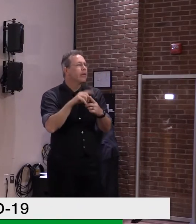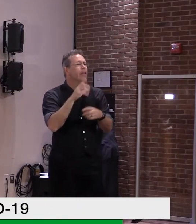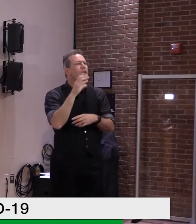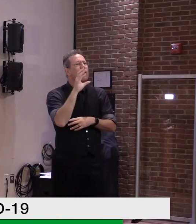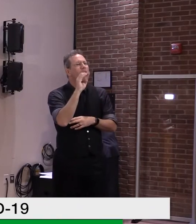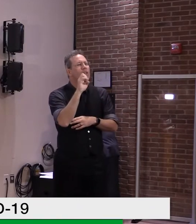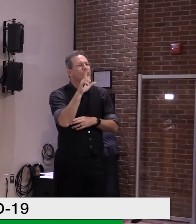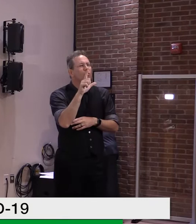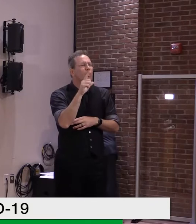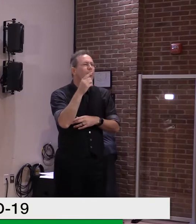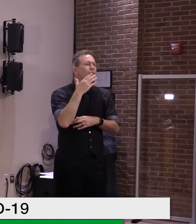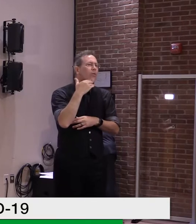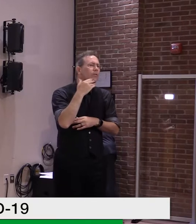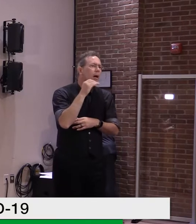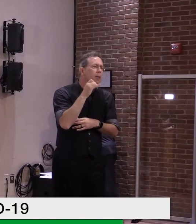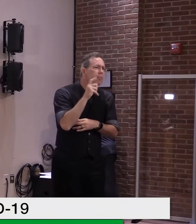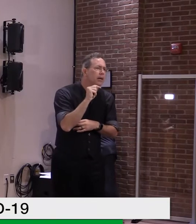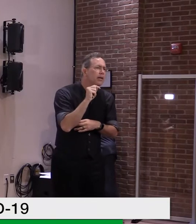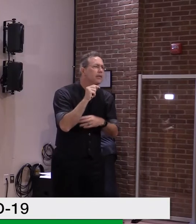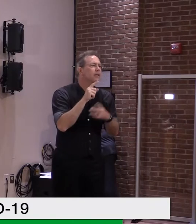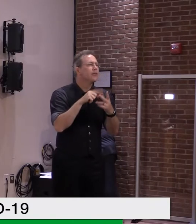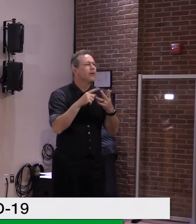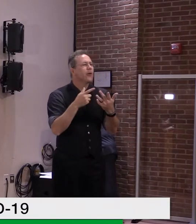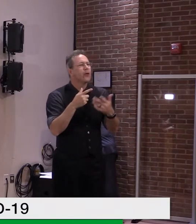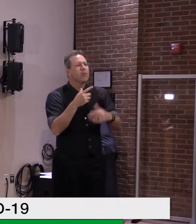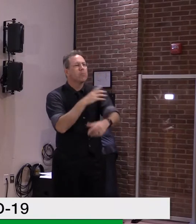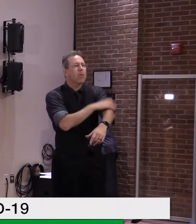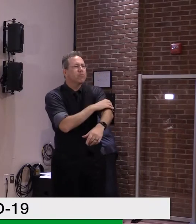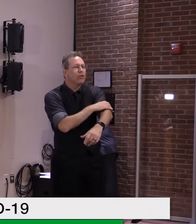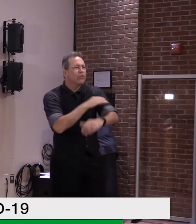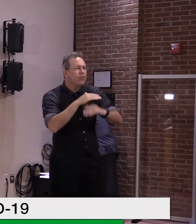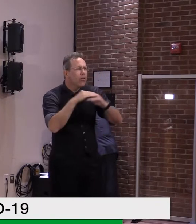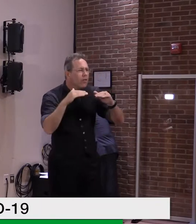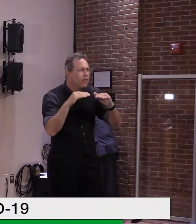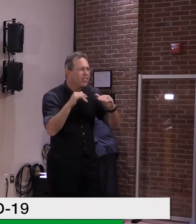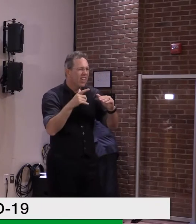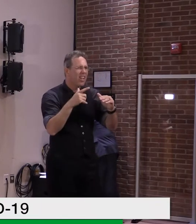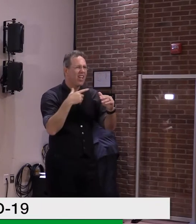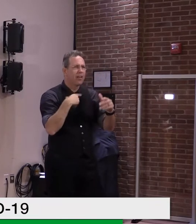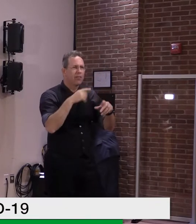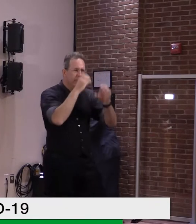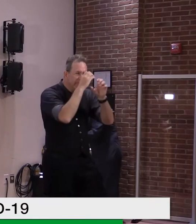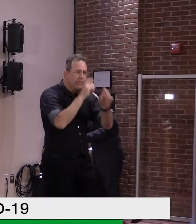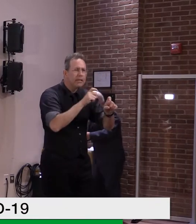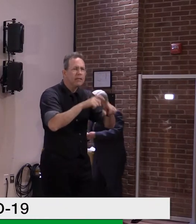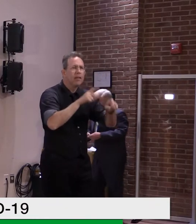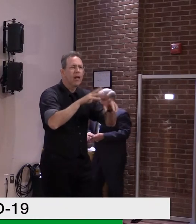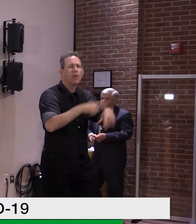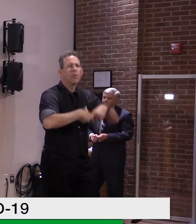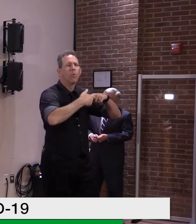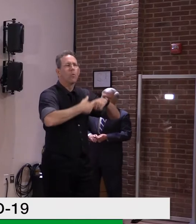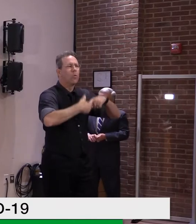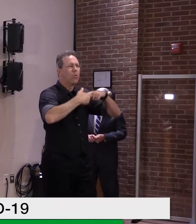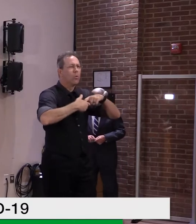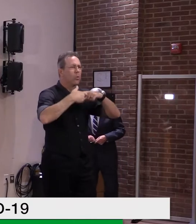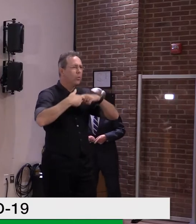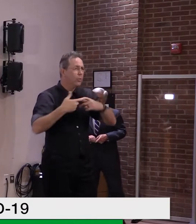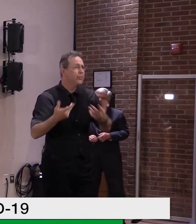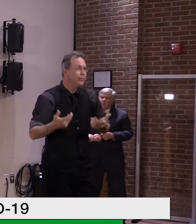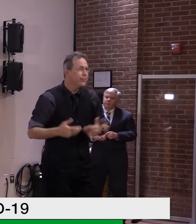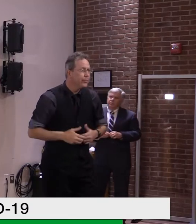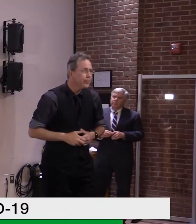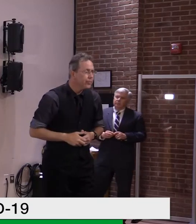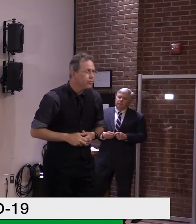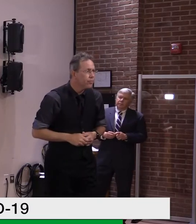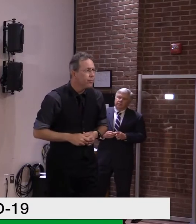cetera, blood pressure checking. And then, of course, there was a concern regarding people failing to